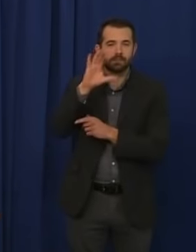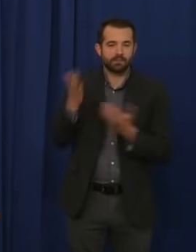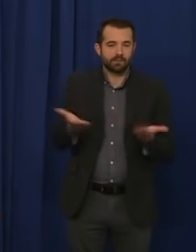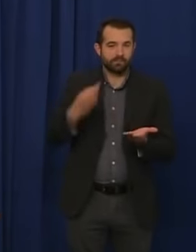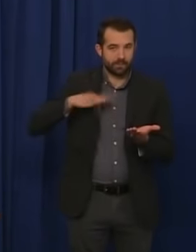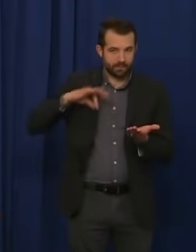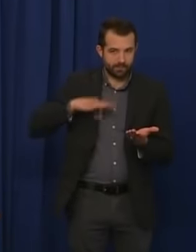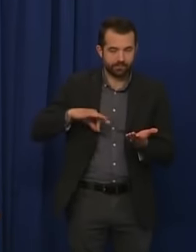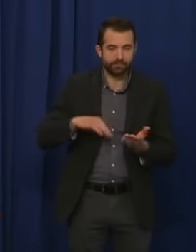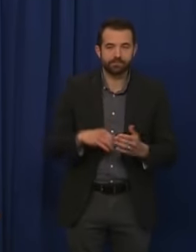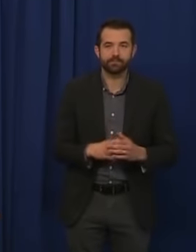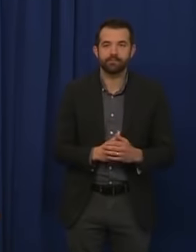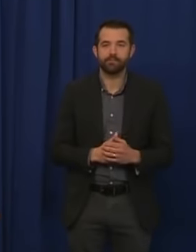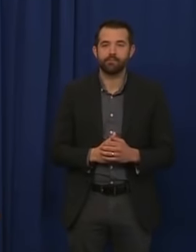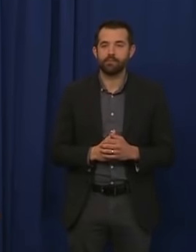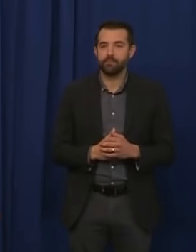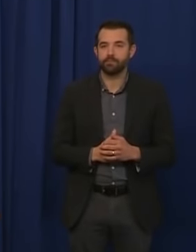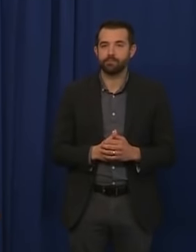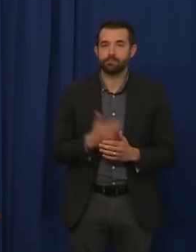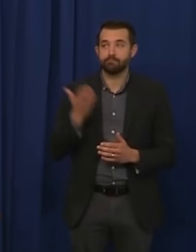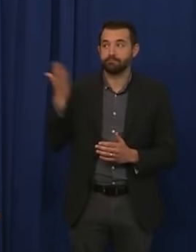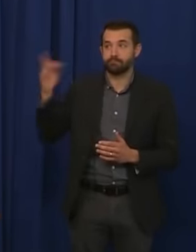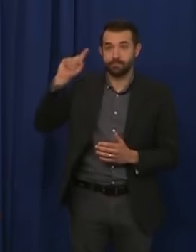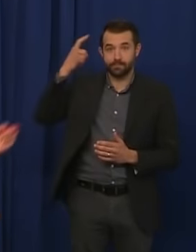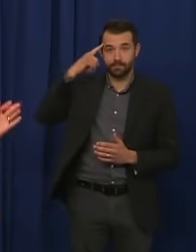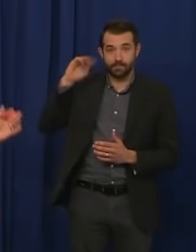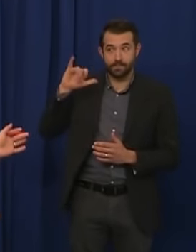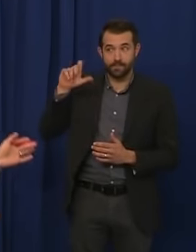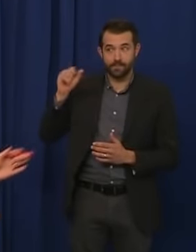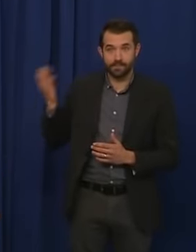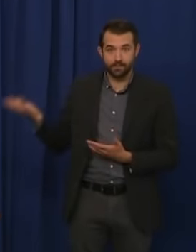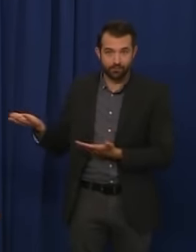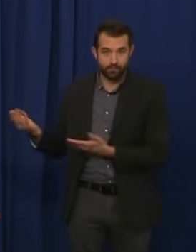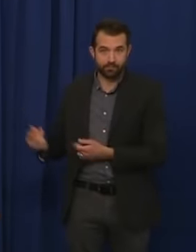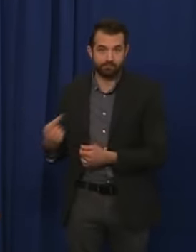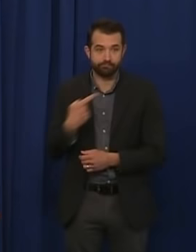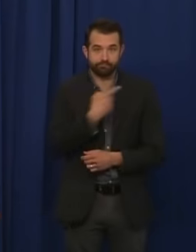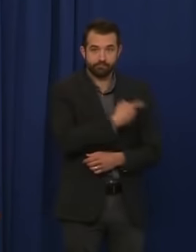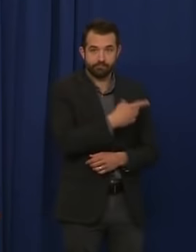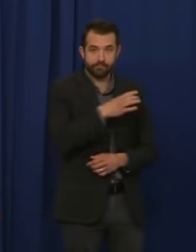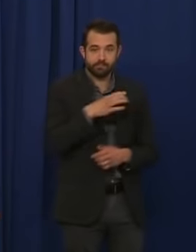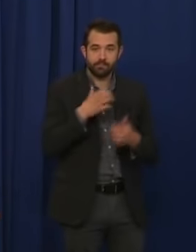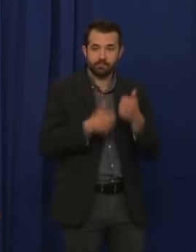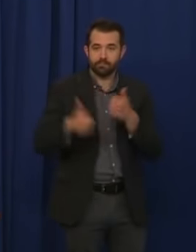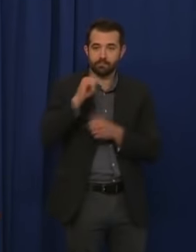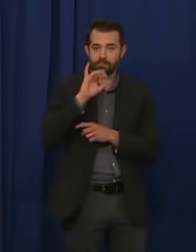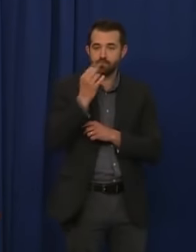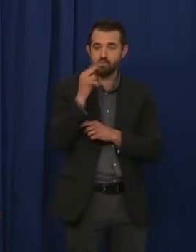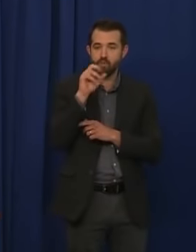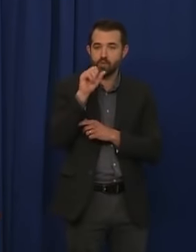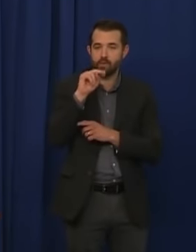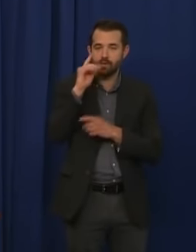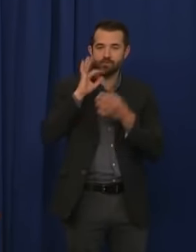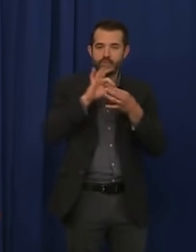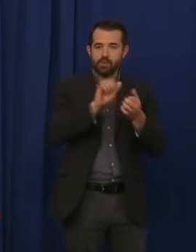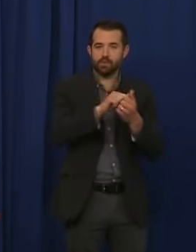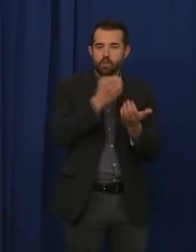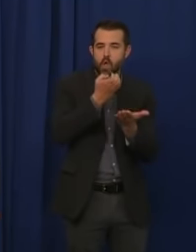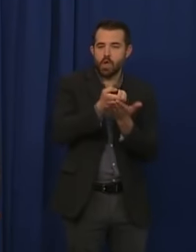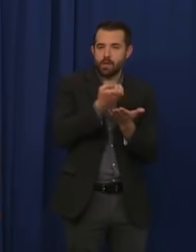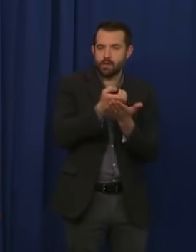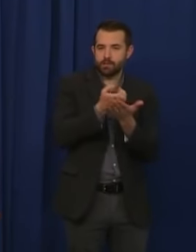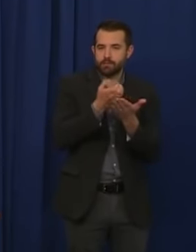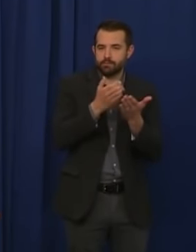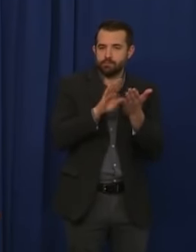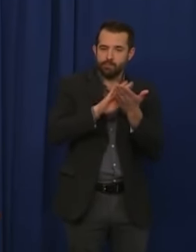Prevention. I'm joined this afternoon by Governor Janet Mills and Commissioner Heather Johnson from the Department of Economic and Community Development. We're here